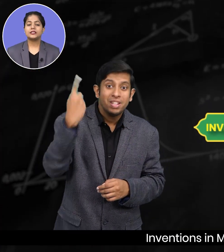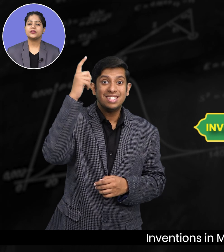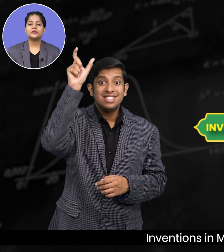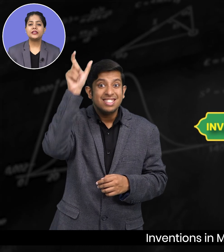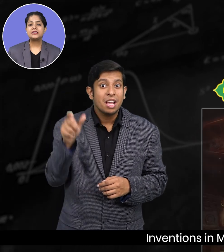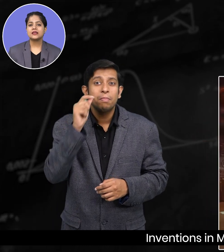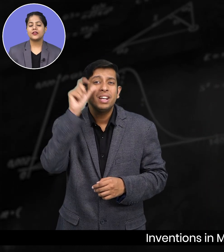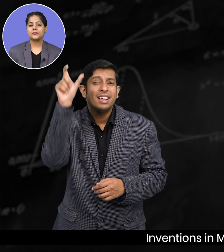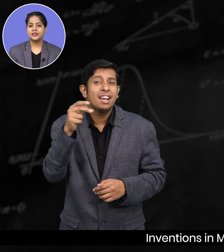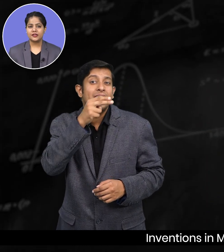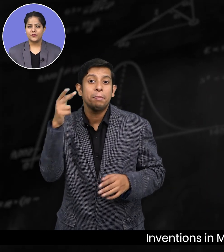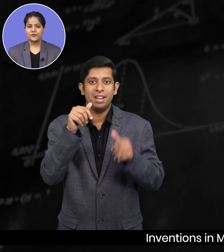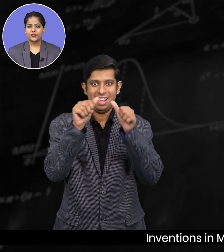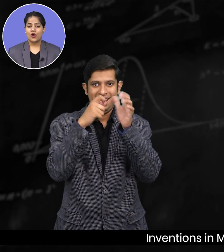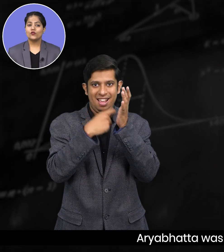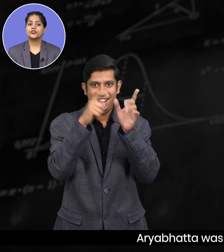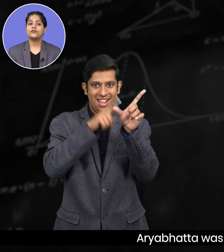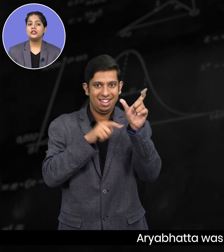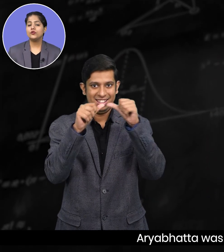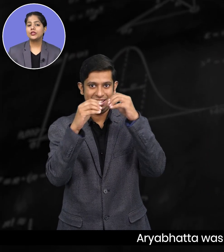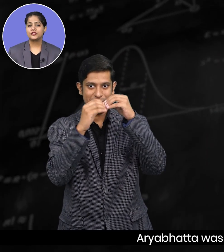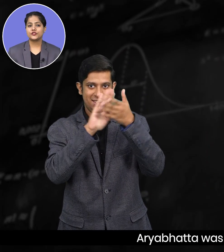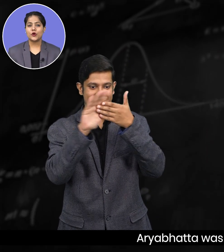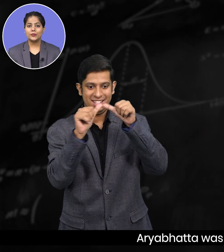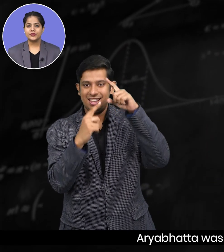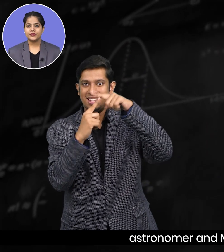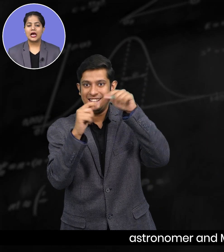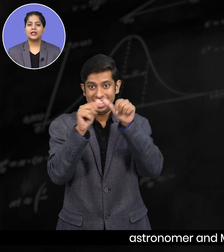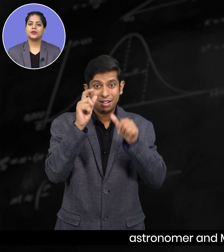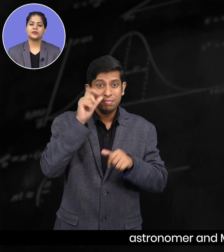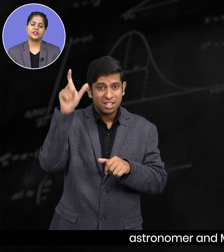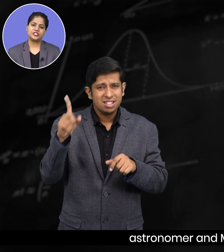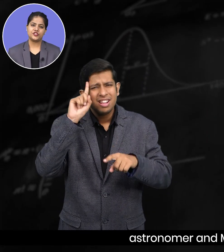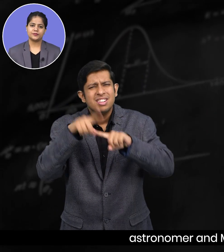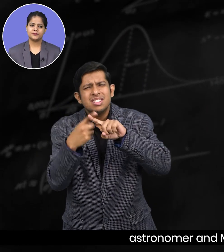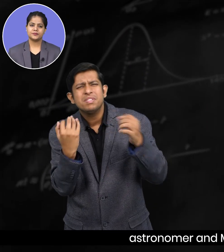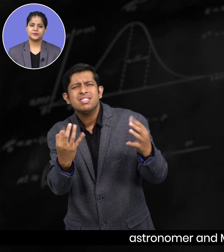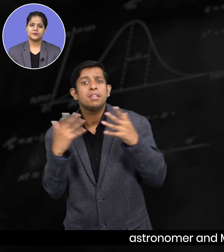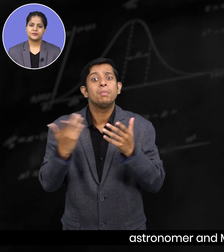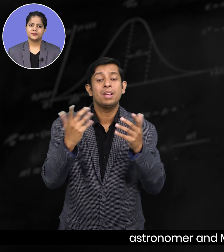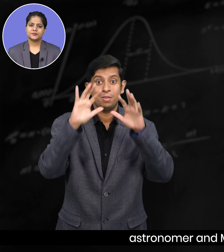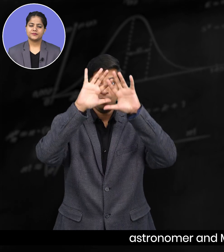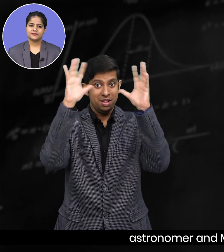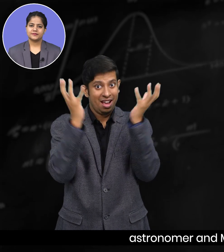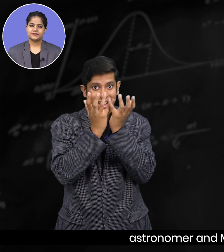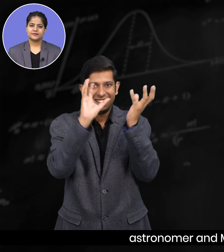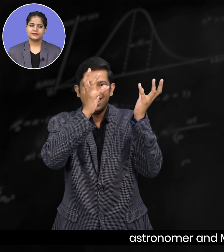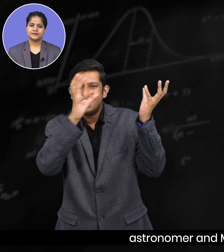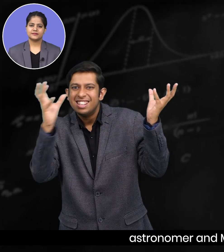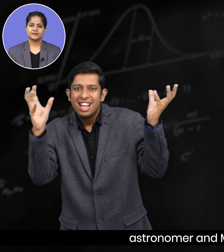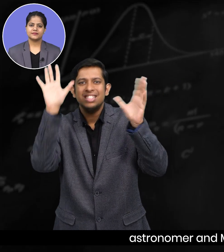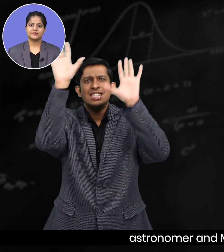Inventions in mathematics. Aryabhatta was a well-known astronomer and mathematician.